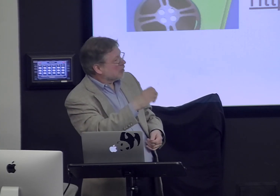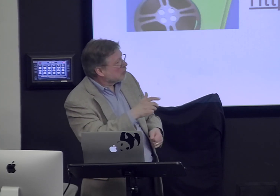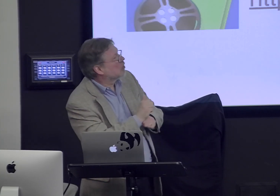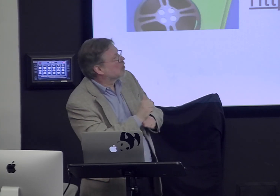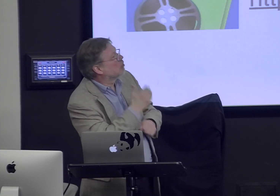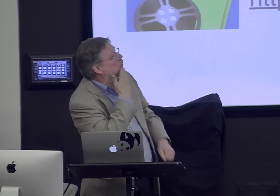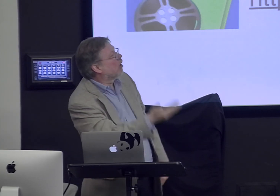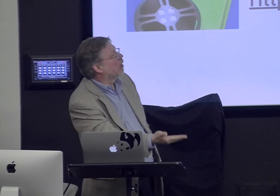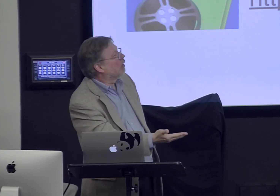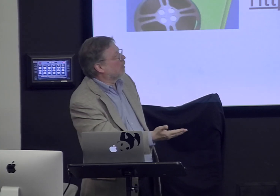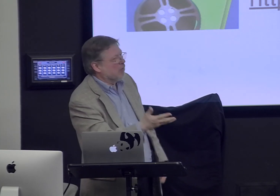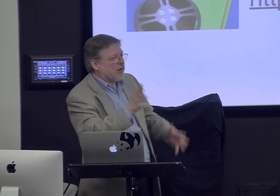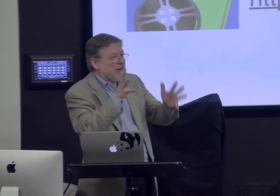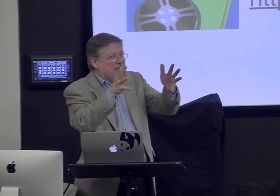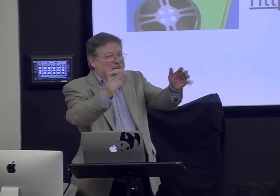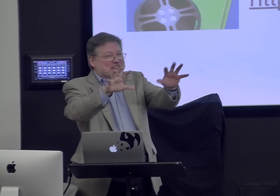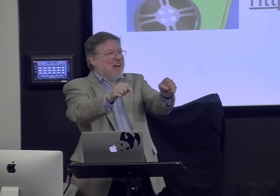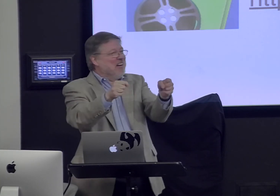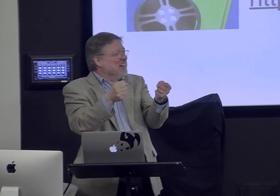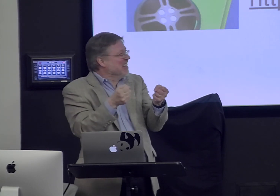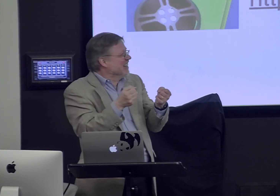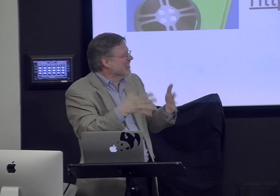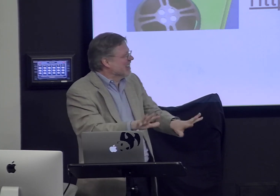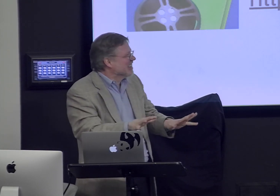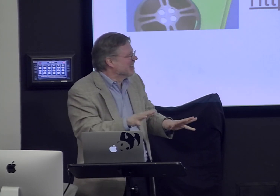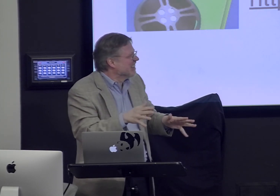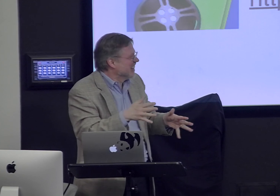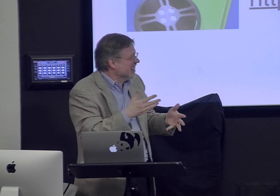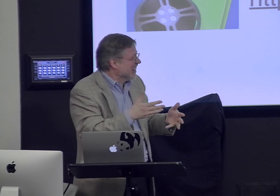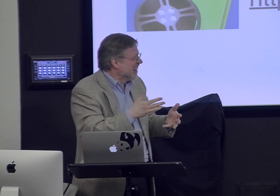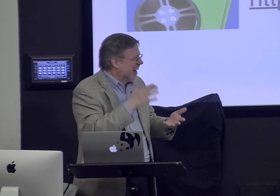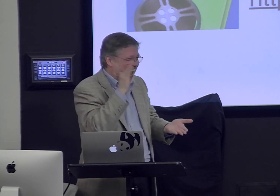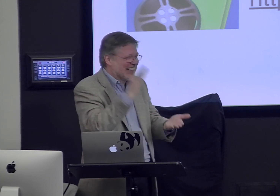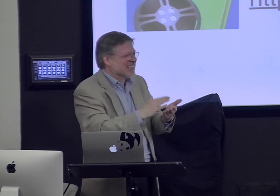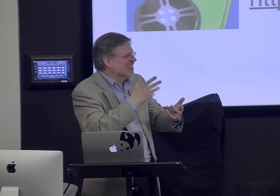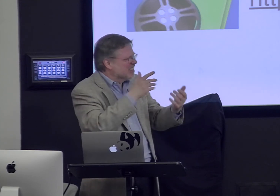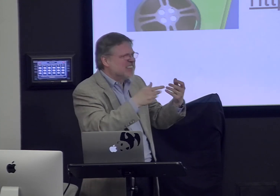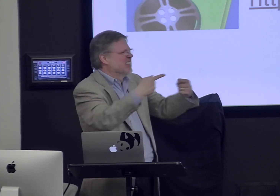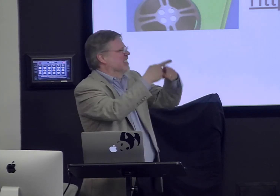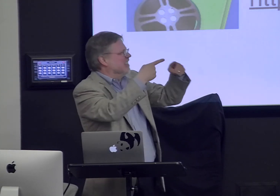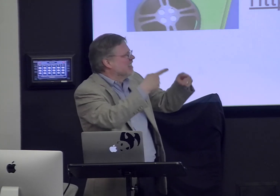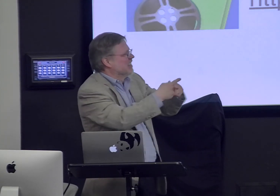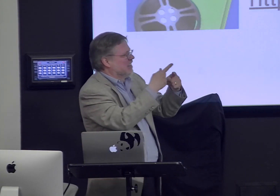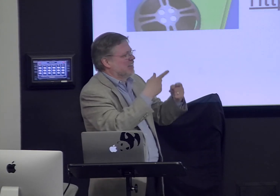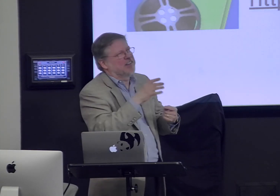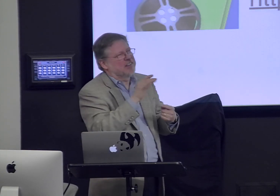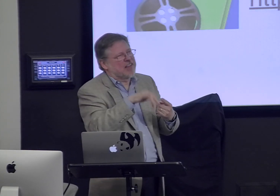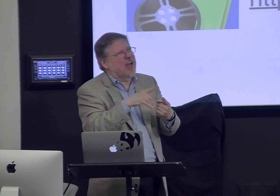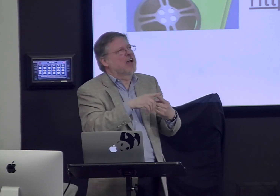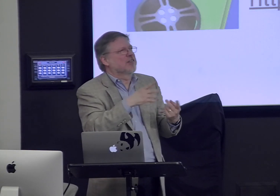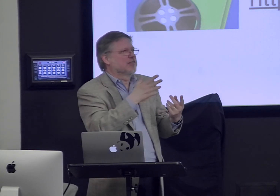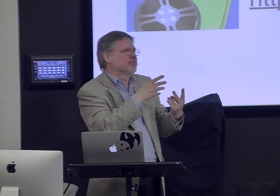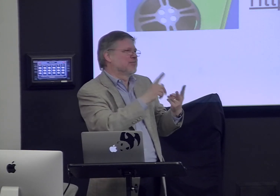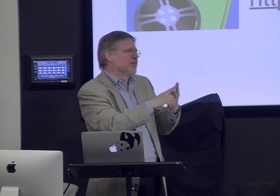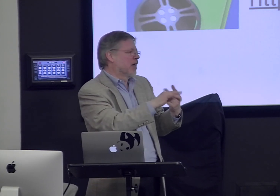something like discursive ways of referring to a concept, especially if it's a new concept. There's nothing wrong with that. It'll evolve